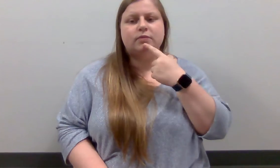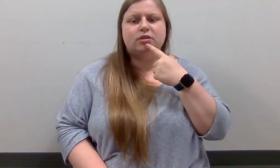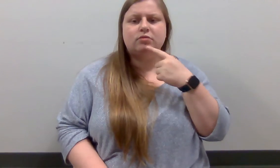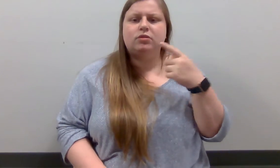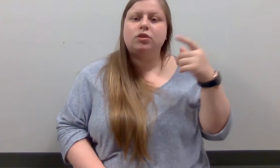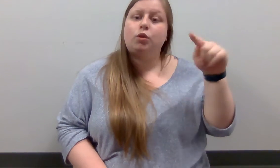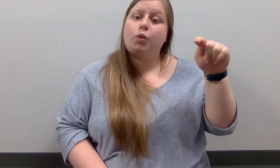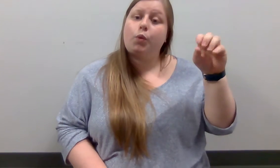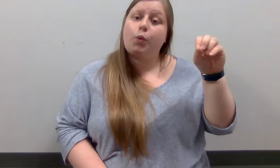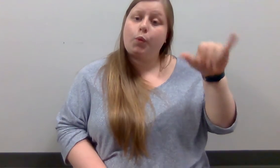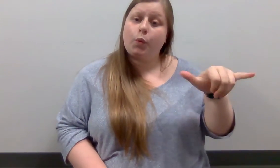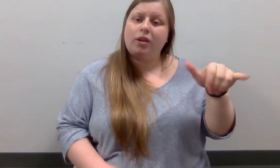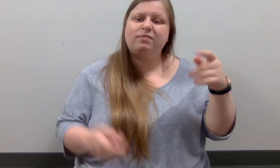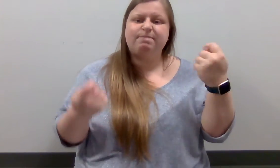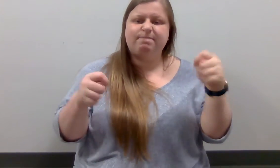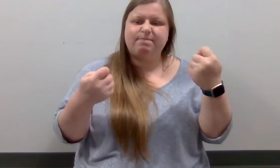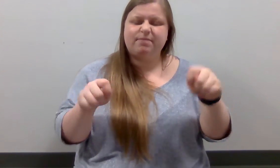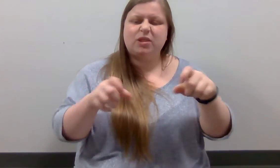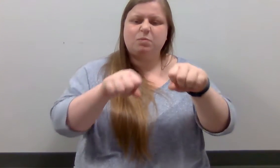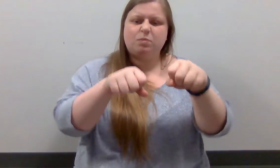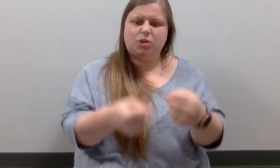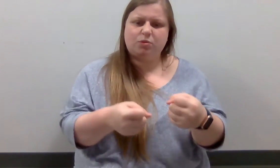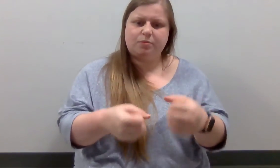child said, "The toy break."